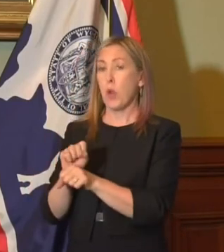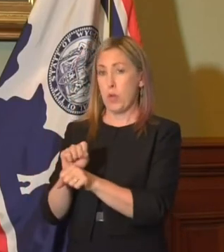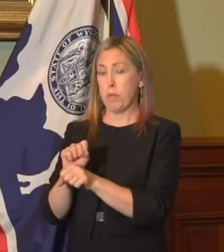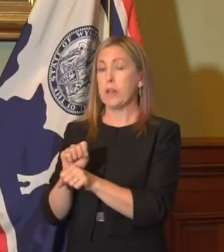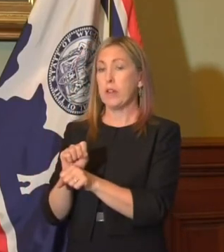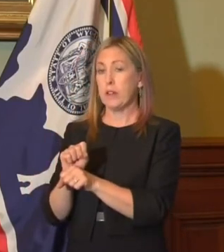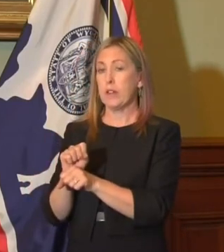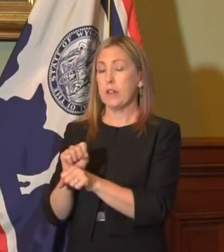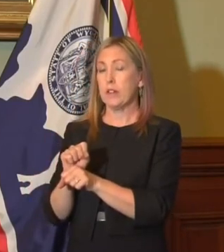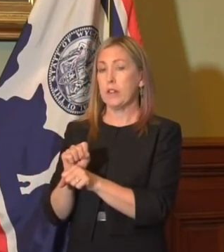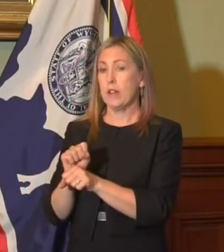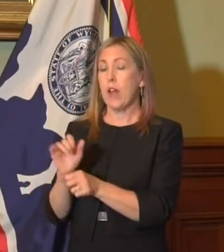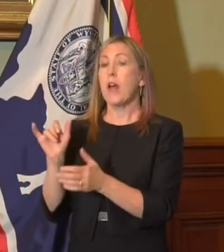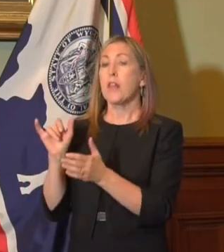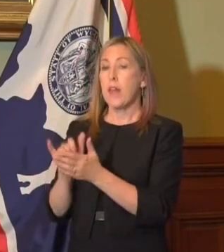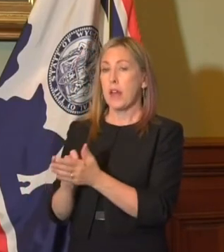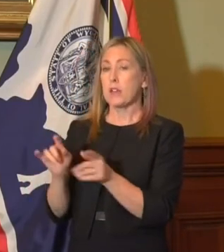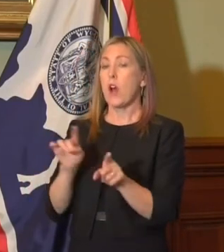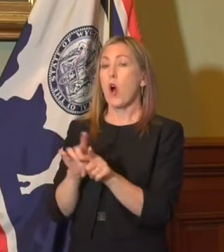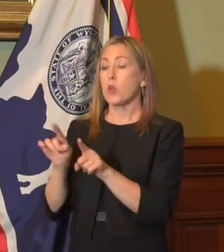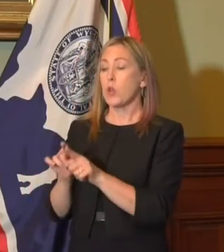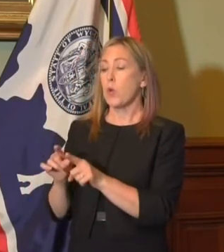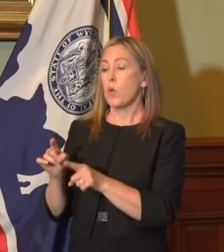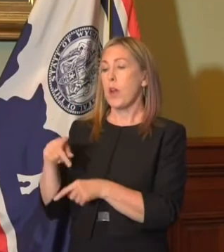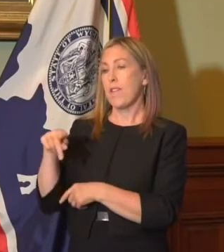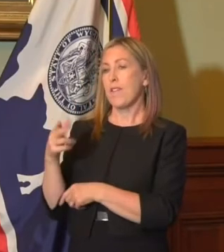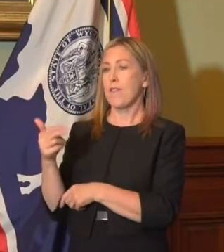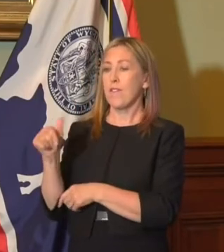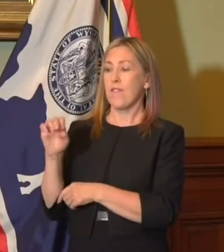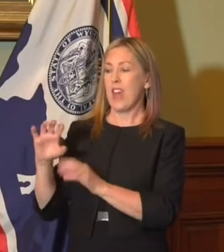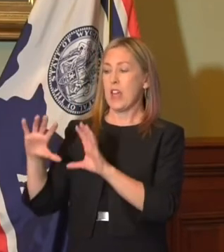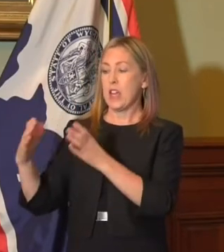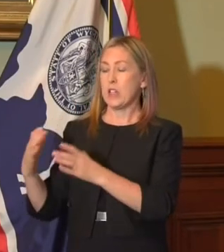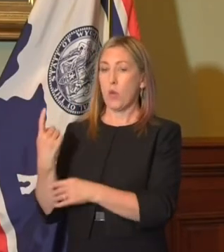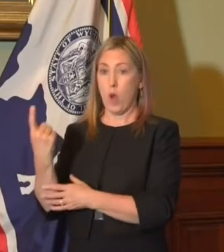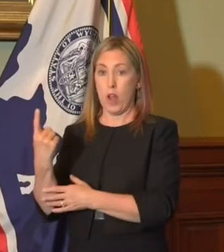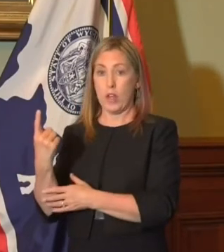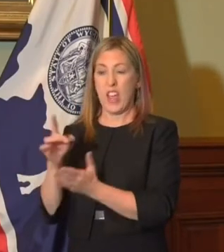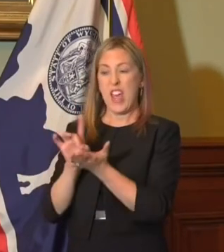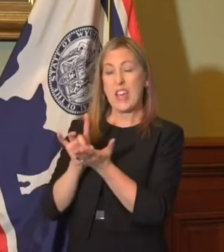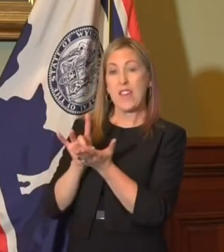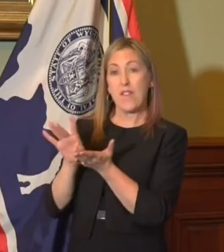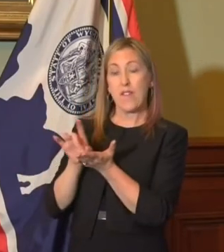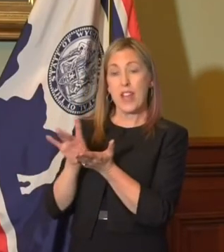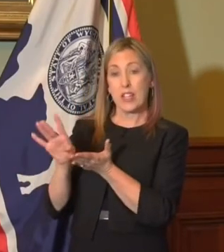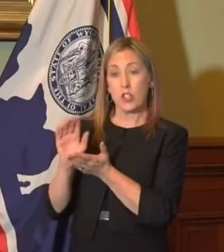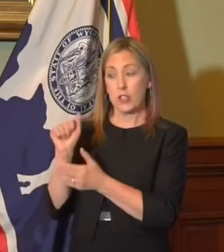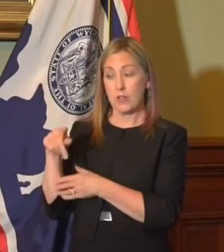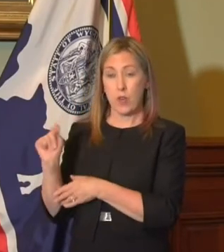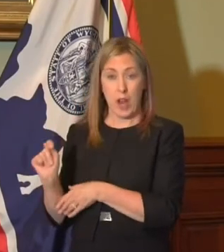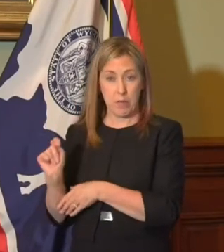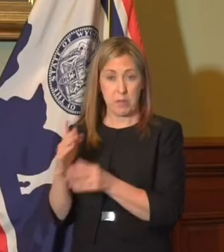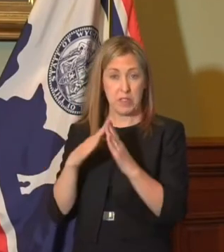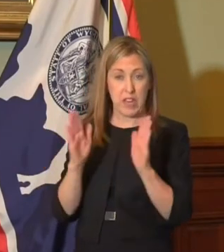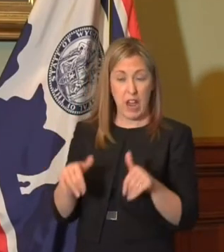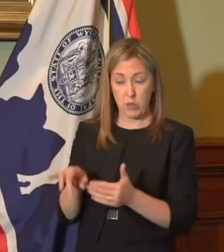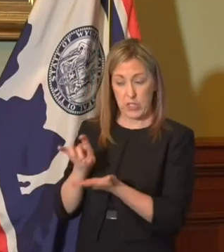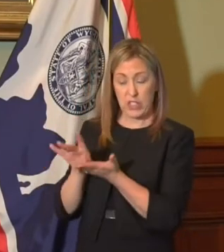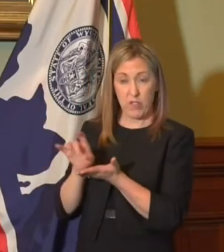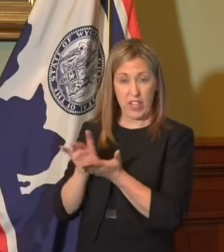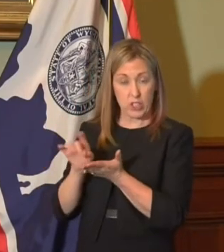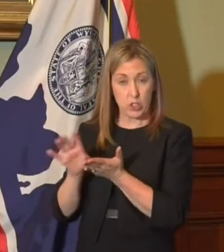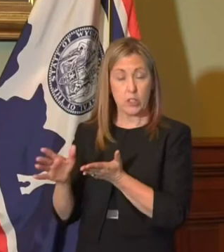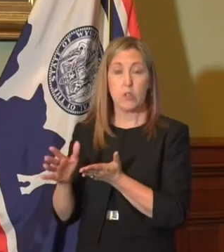and unemployment will be addressed in this phase one. Evictions, and the challenges there, and as I've